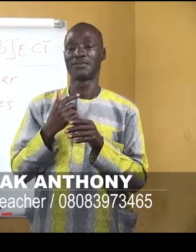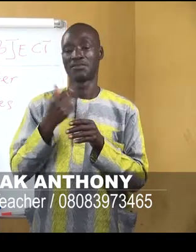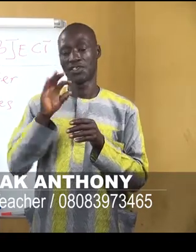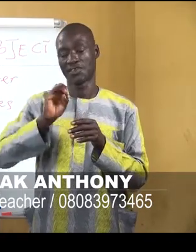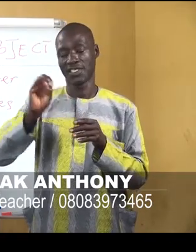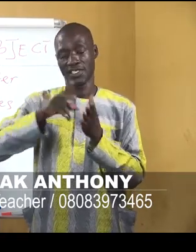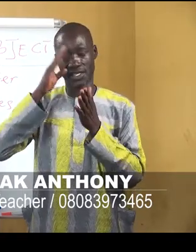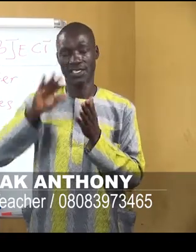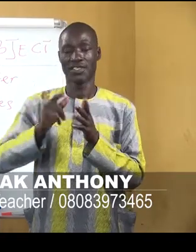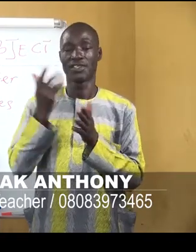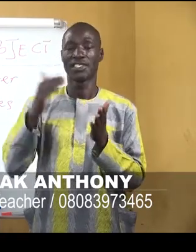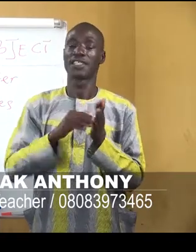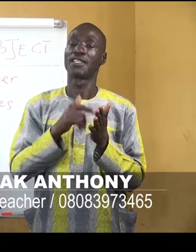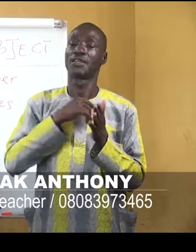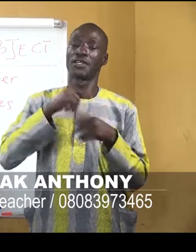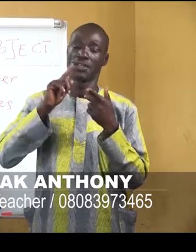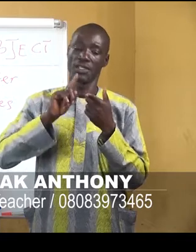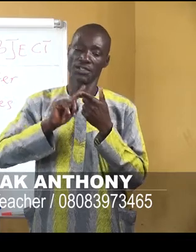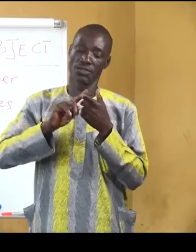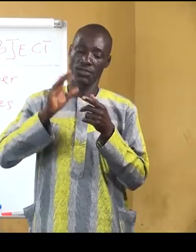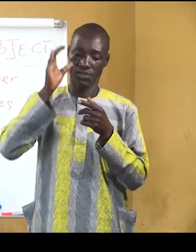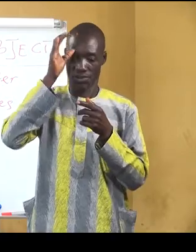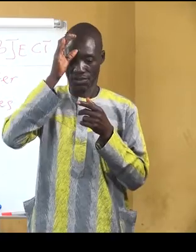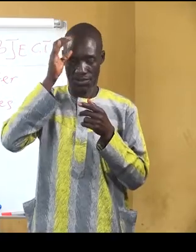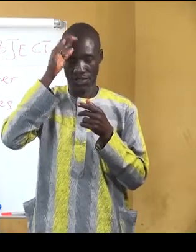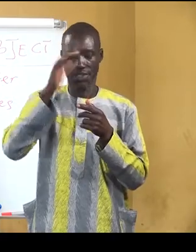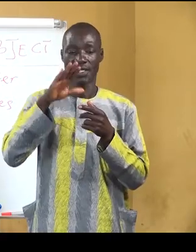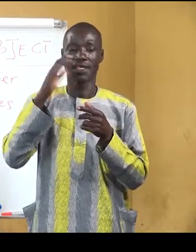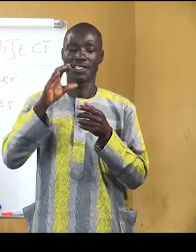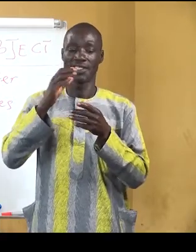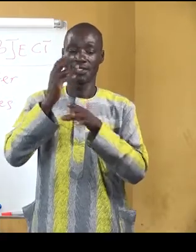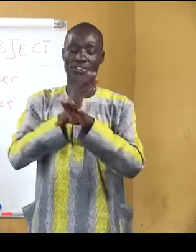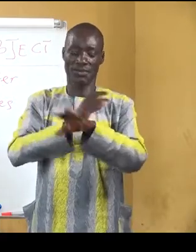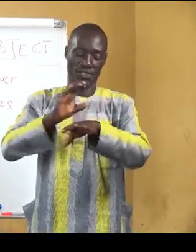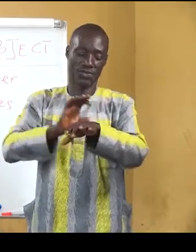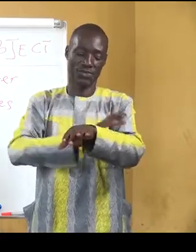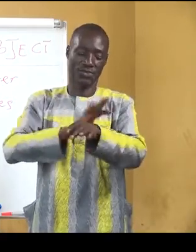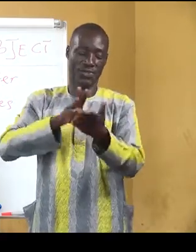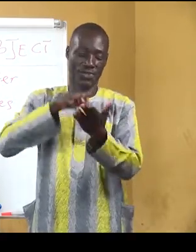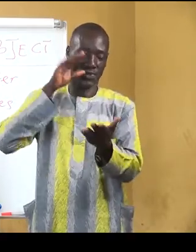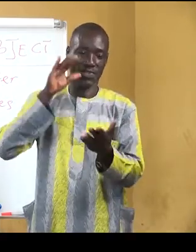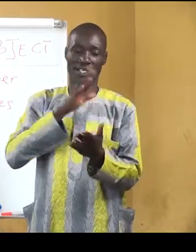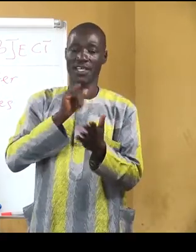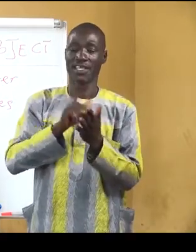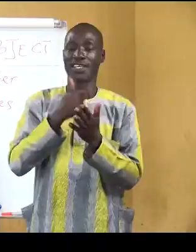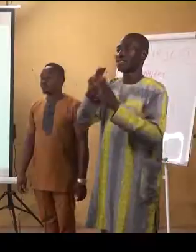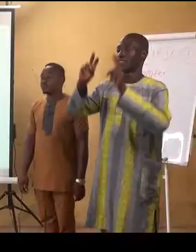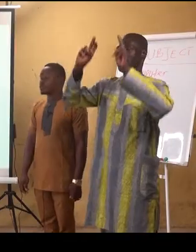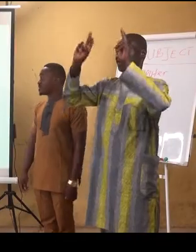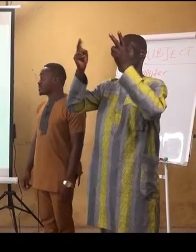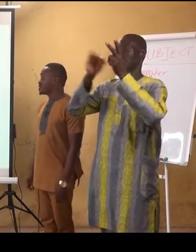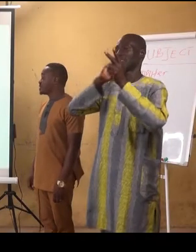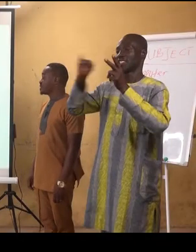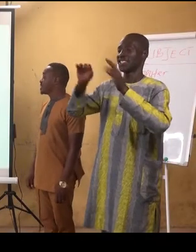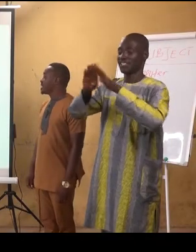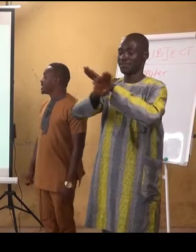and we are going to be considering the subject computer studies, and our bone of contention, that's the topic for